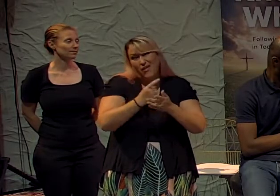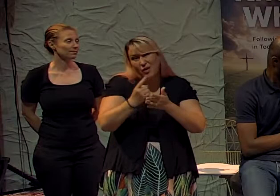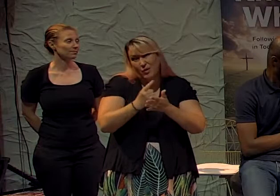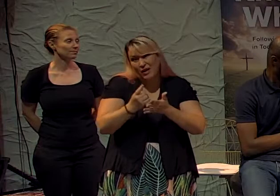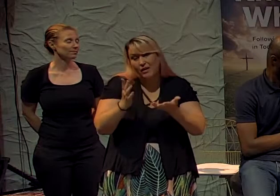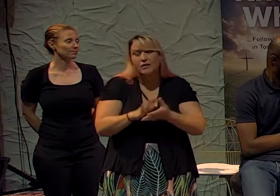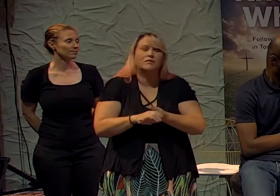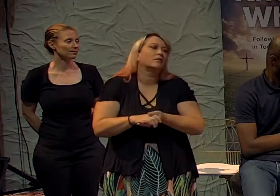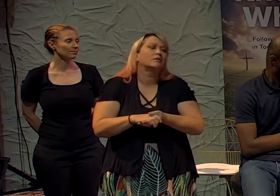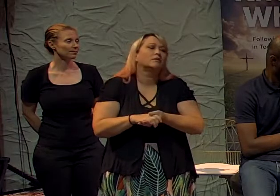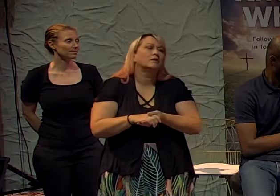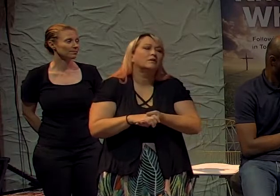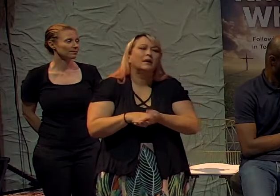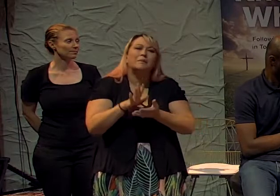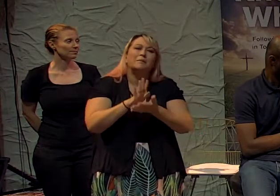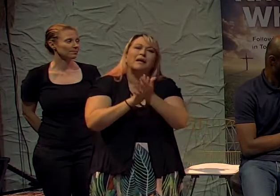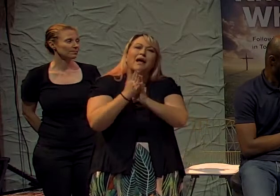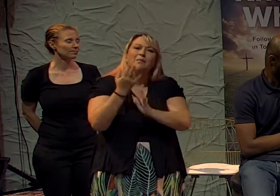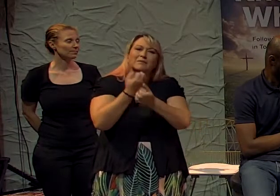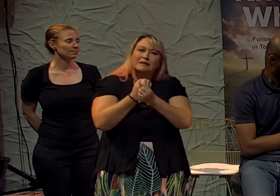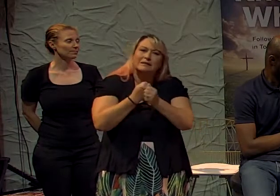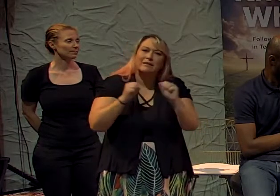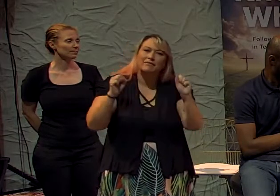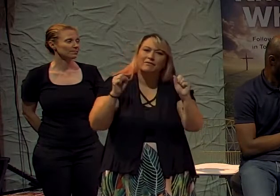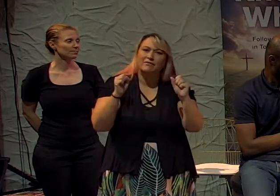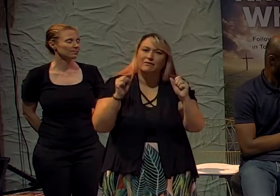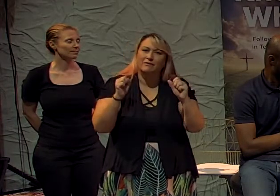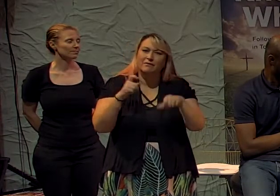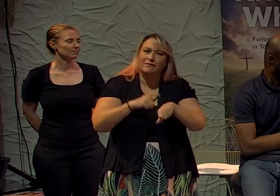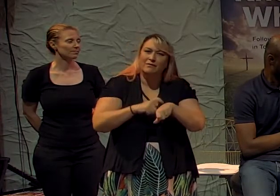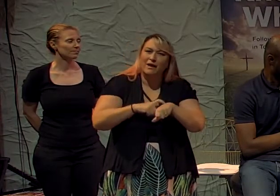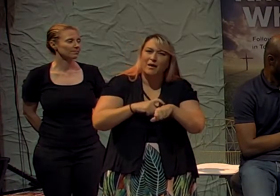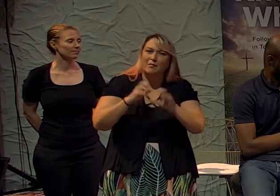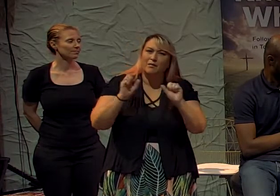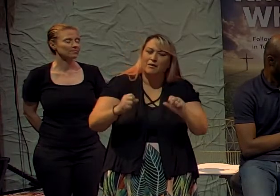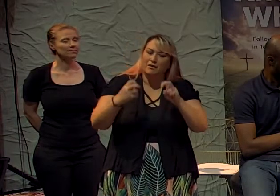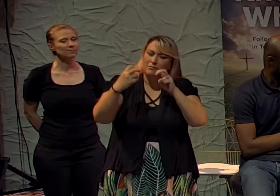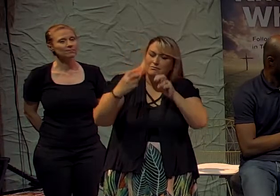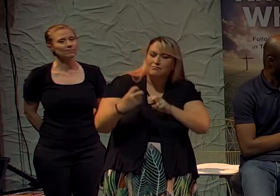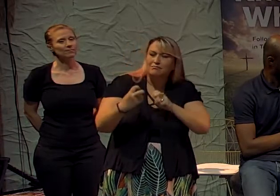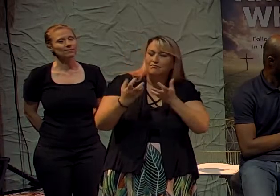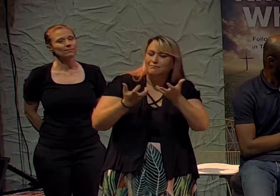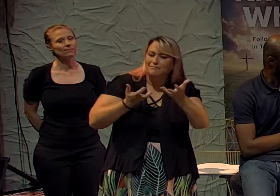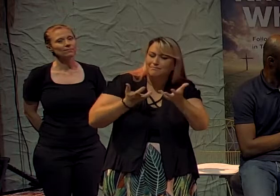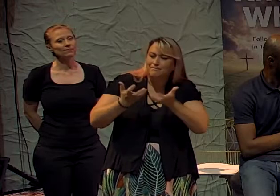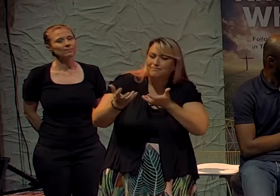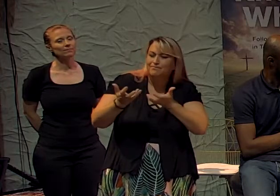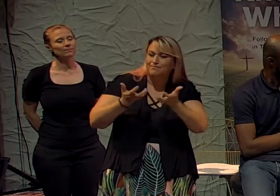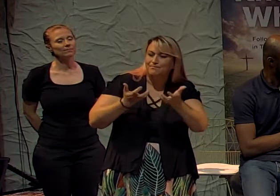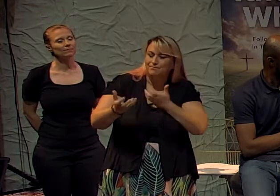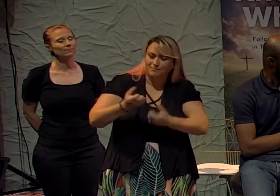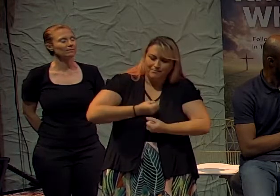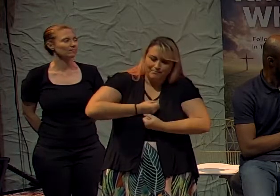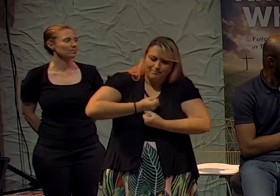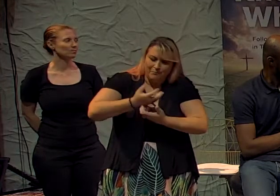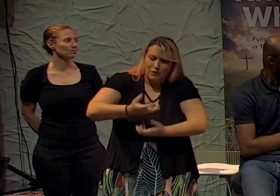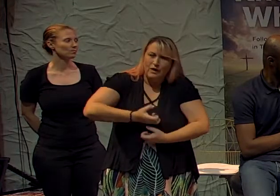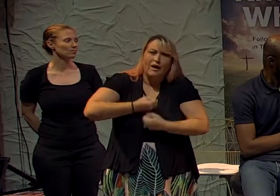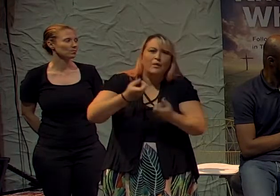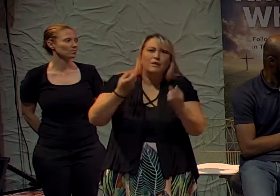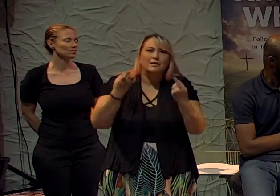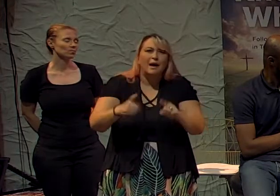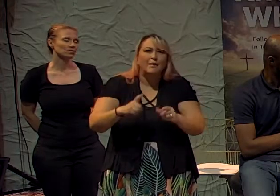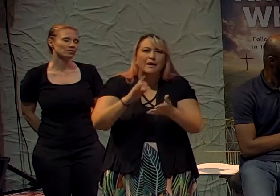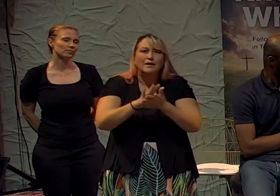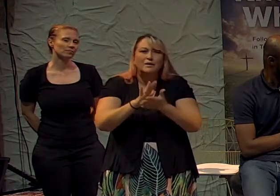it became safe time. It became time that the boys could sit with him and they could share something that was going on at